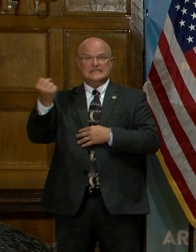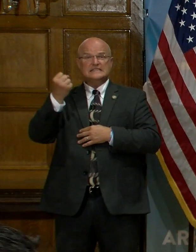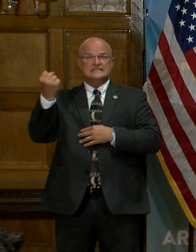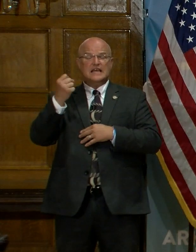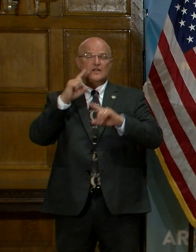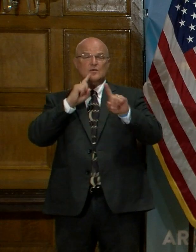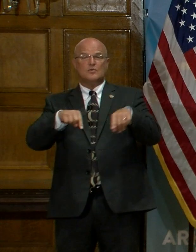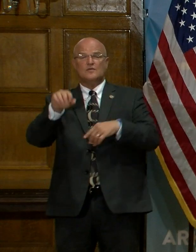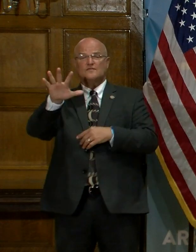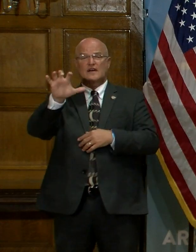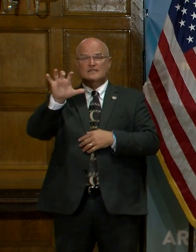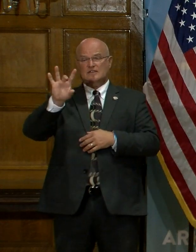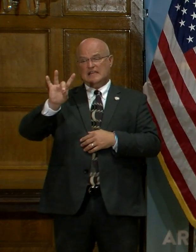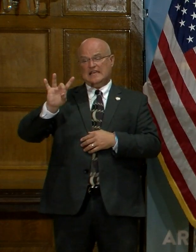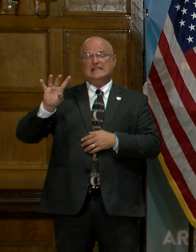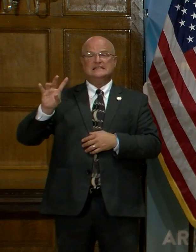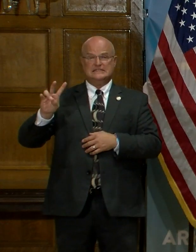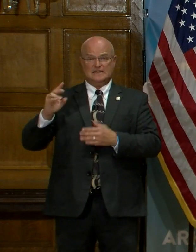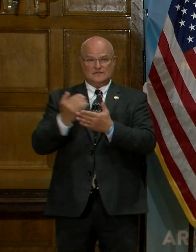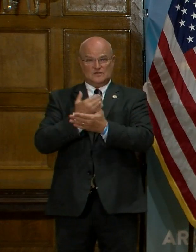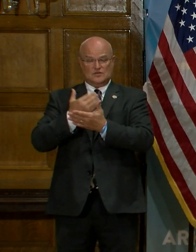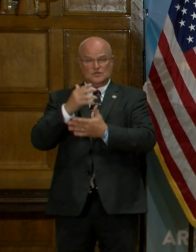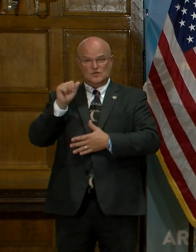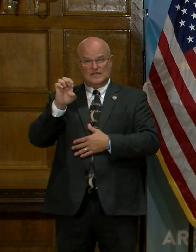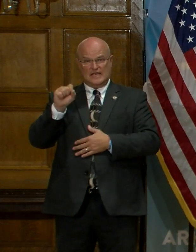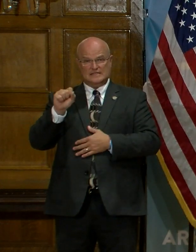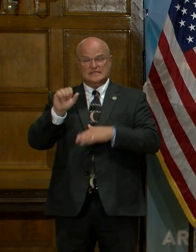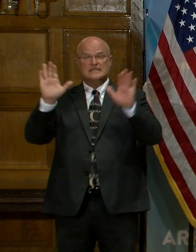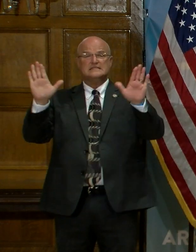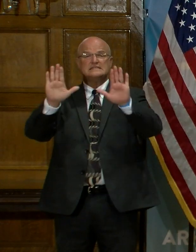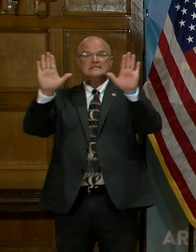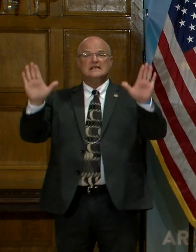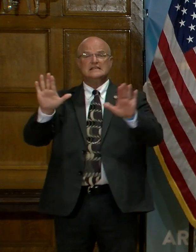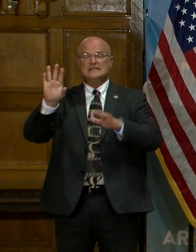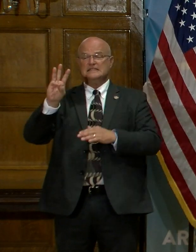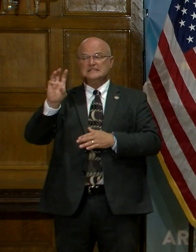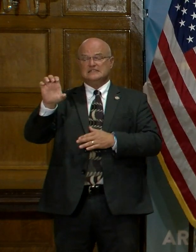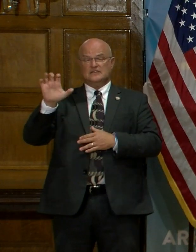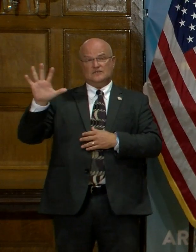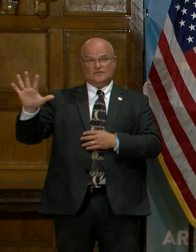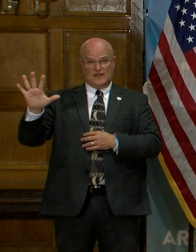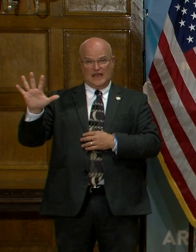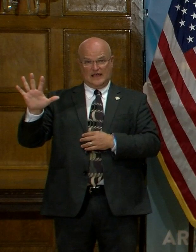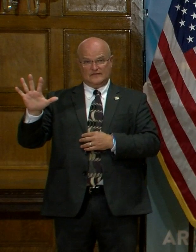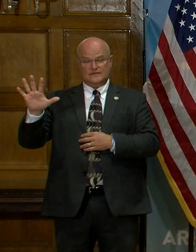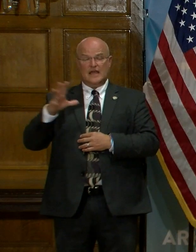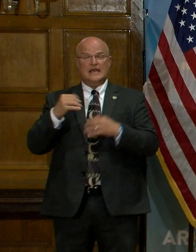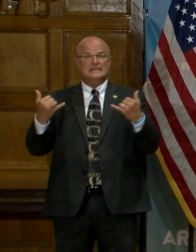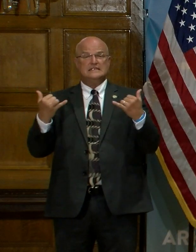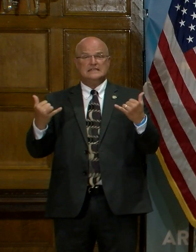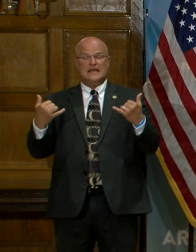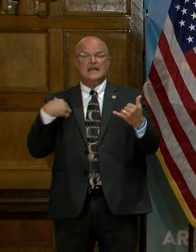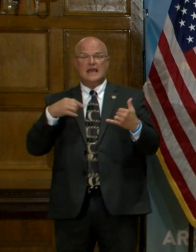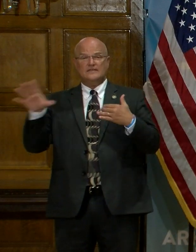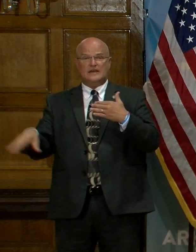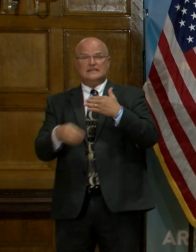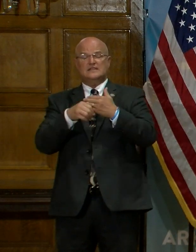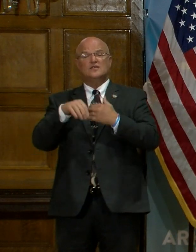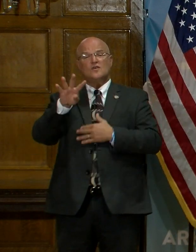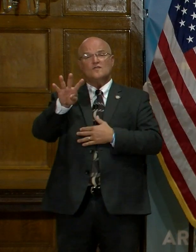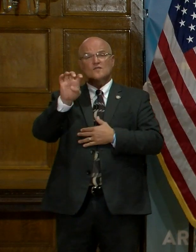reported 587 new cases, Sunday 605 new cases, and today we have an